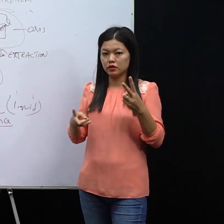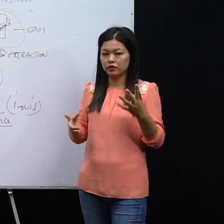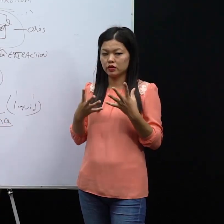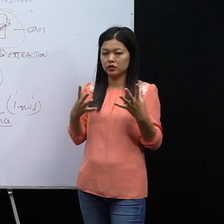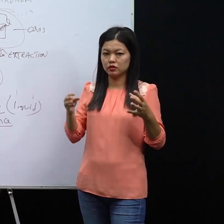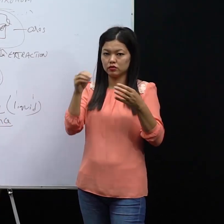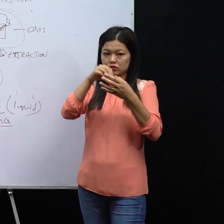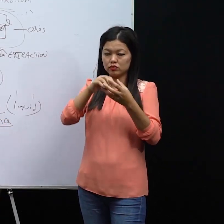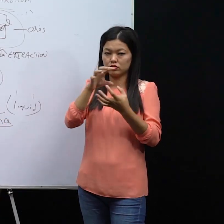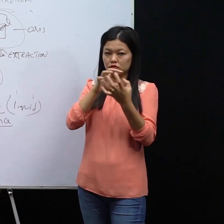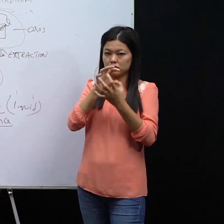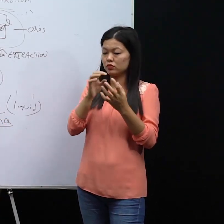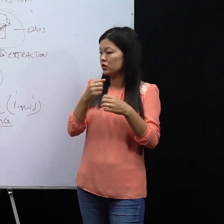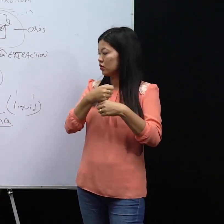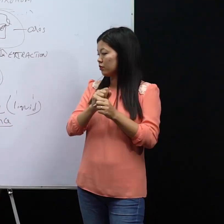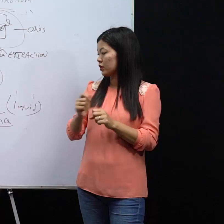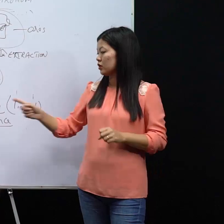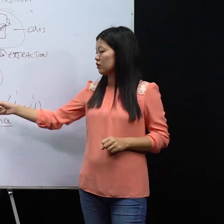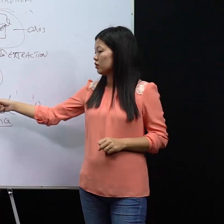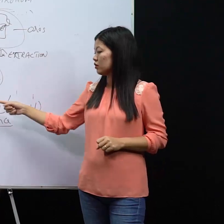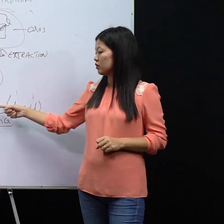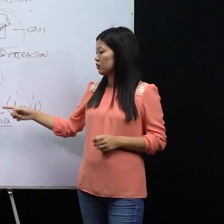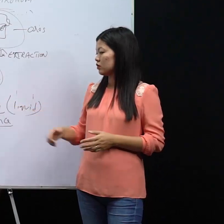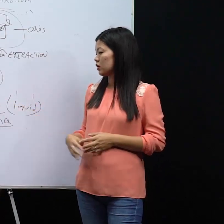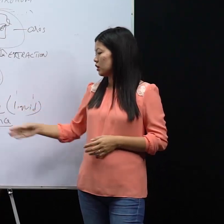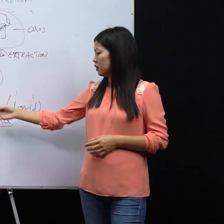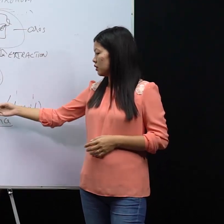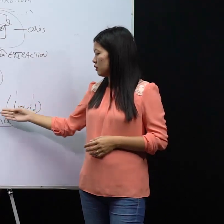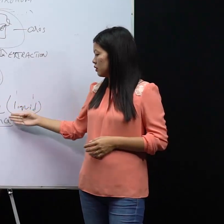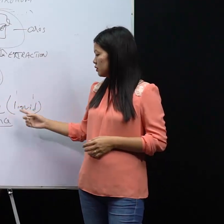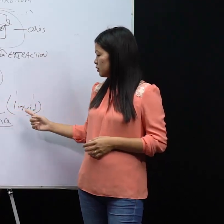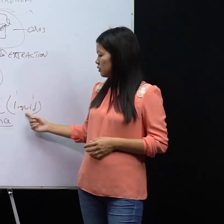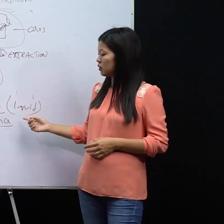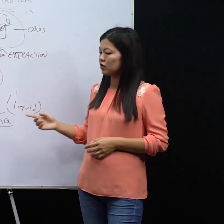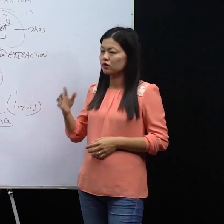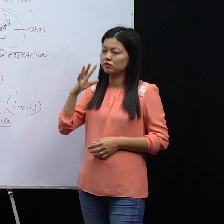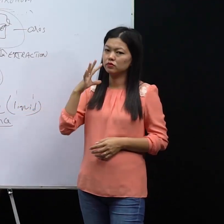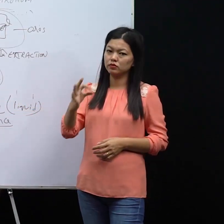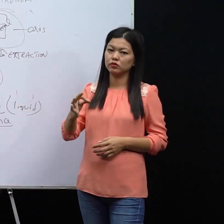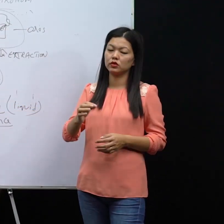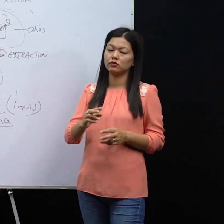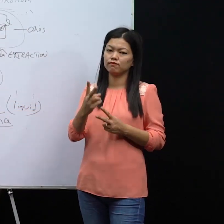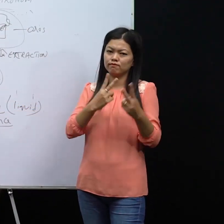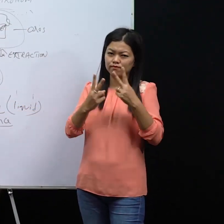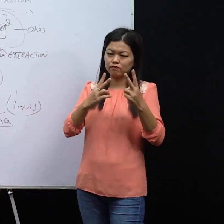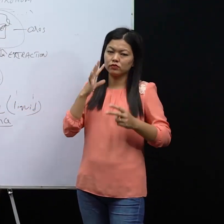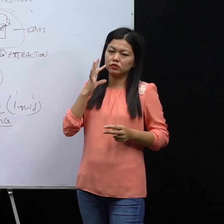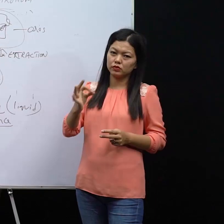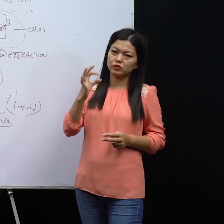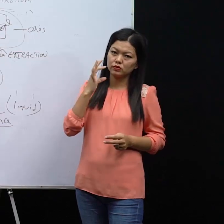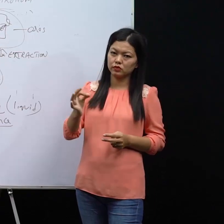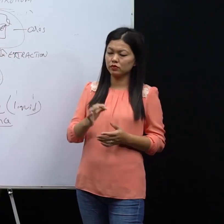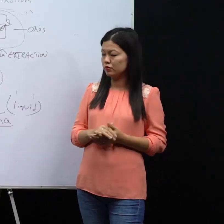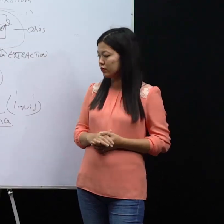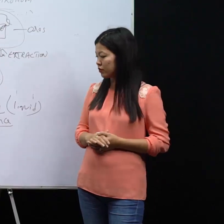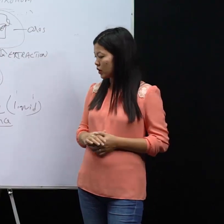And now this coal tar is very, very important, because with the help of this coal tar,